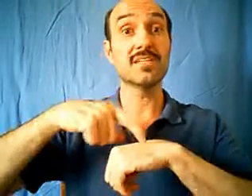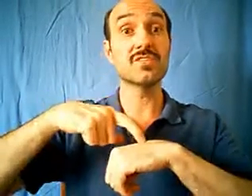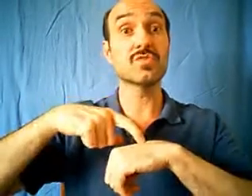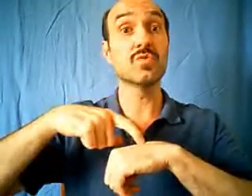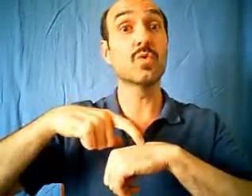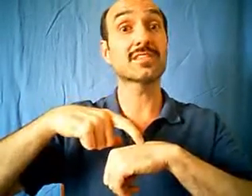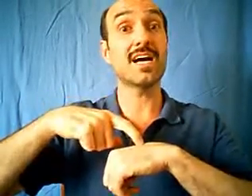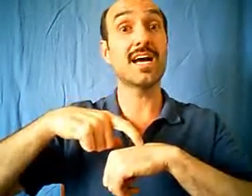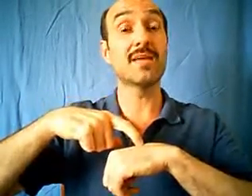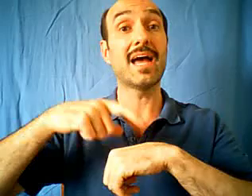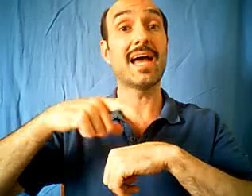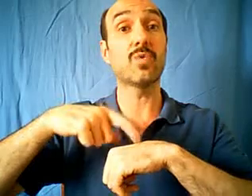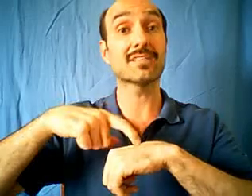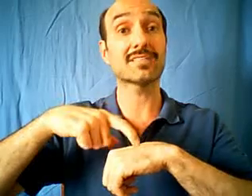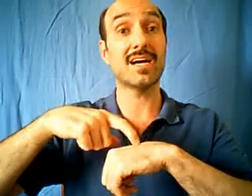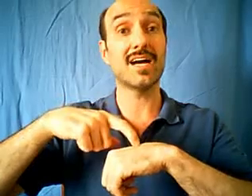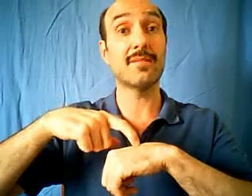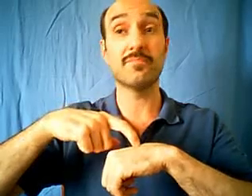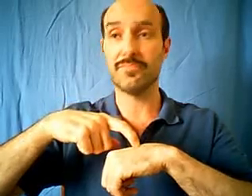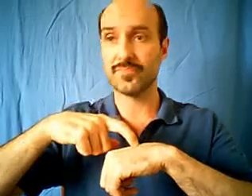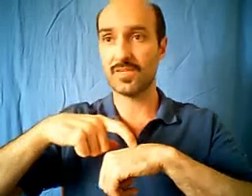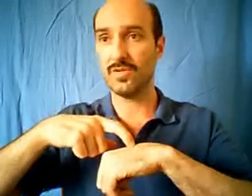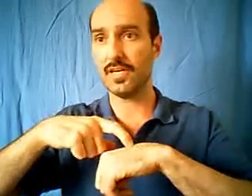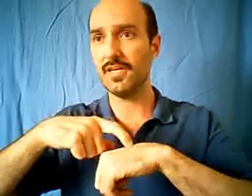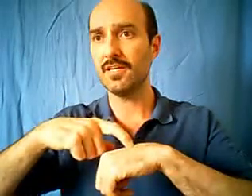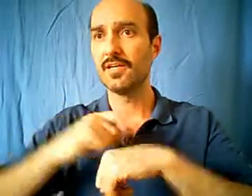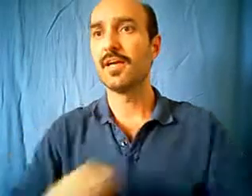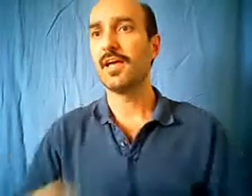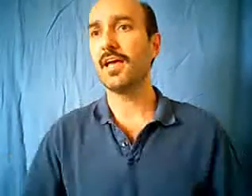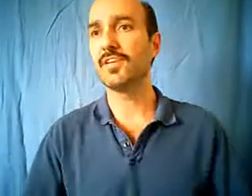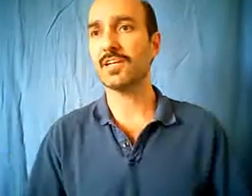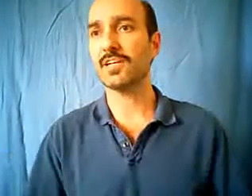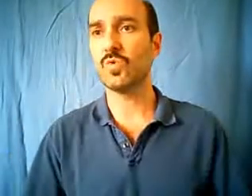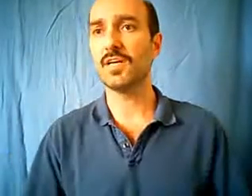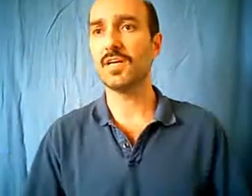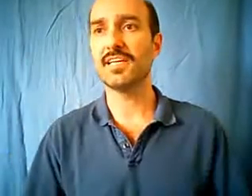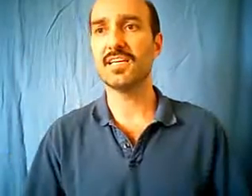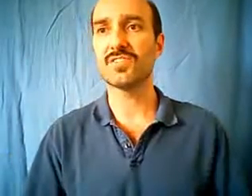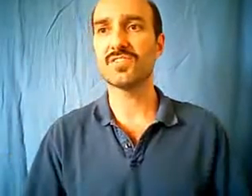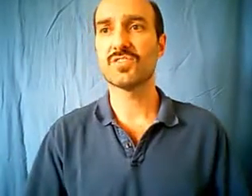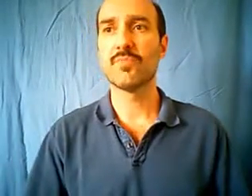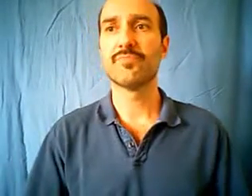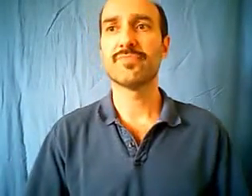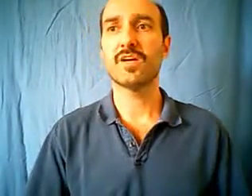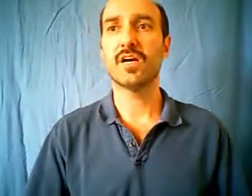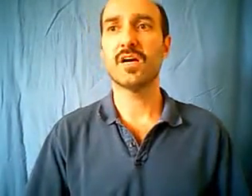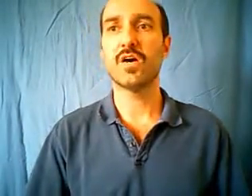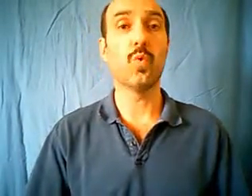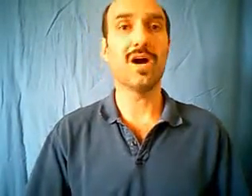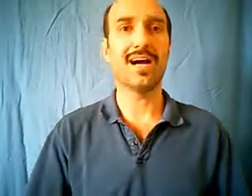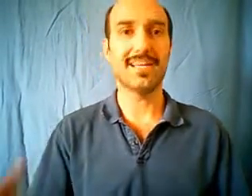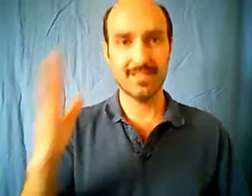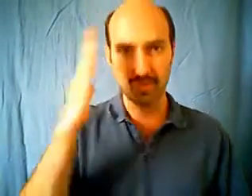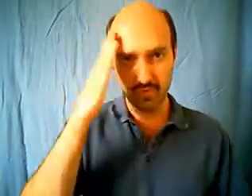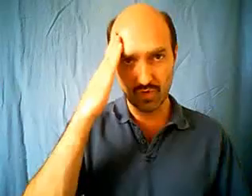means what time, at what time, okay? And the next one is why.